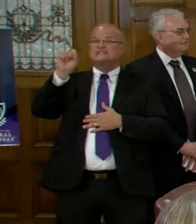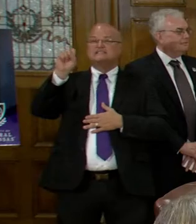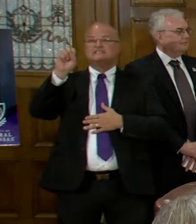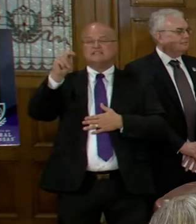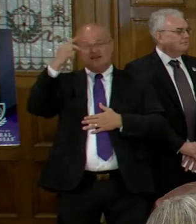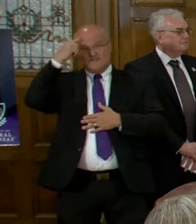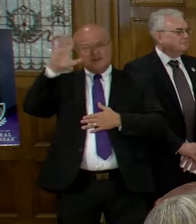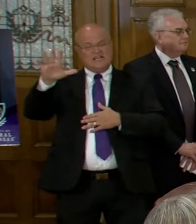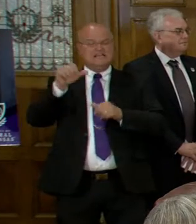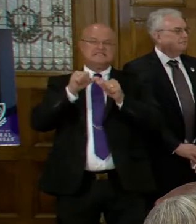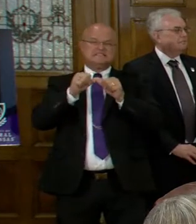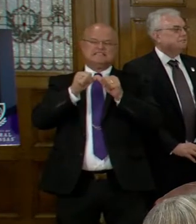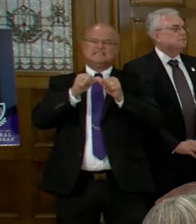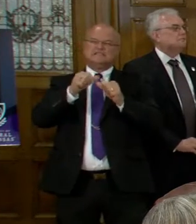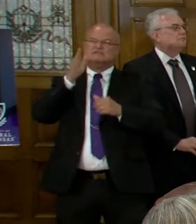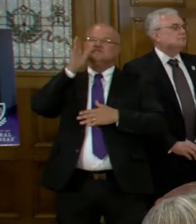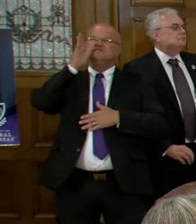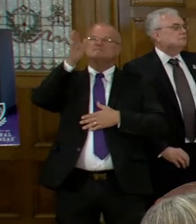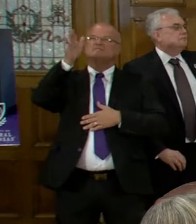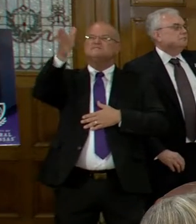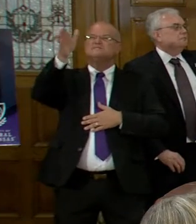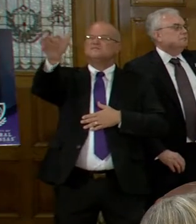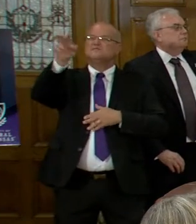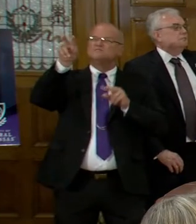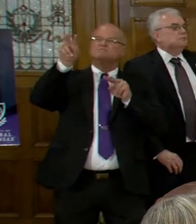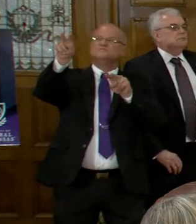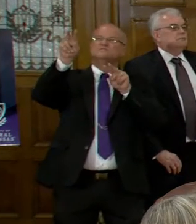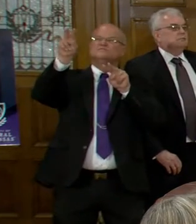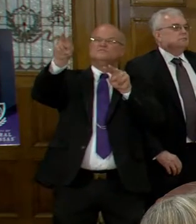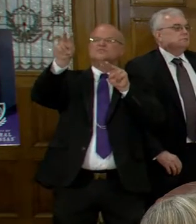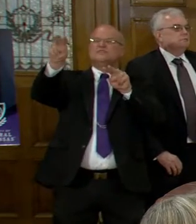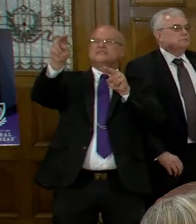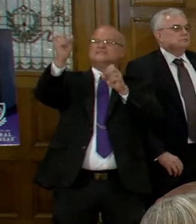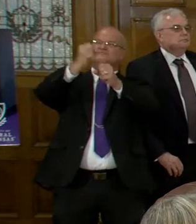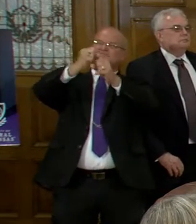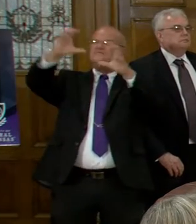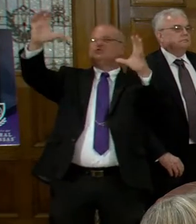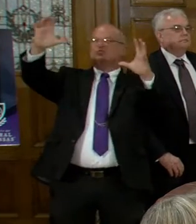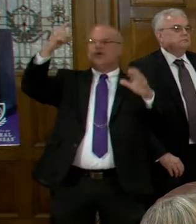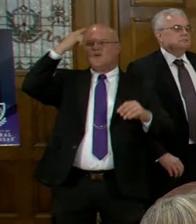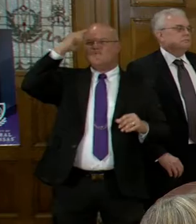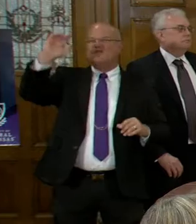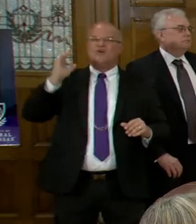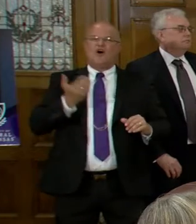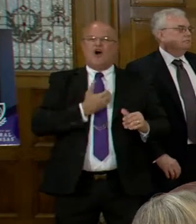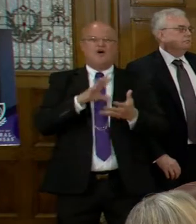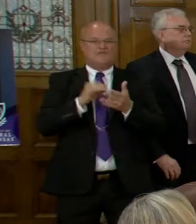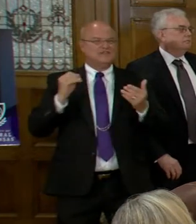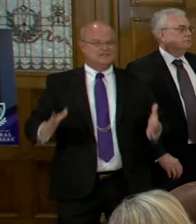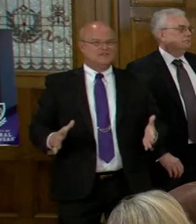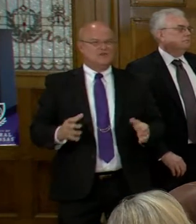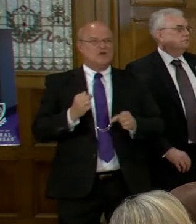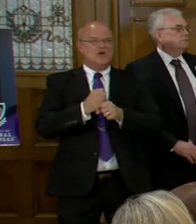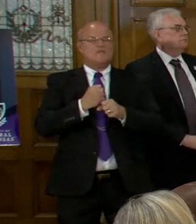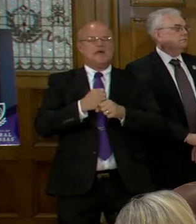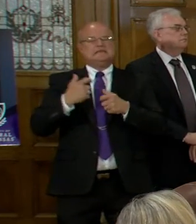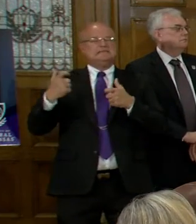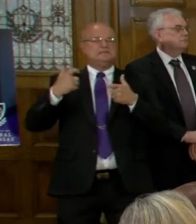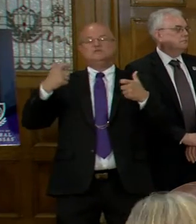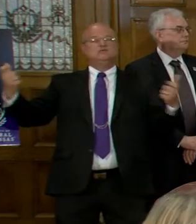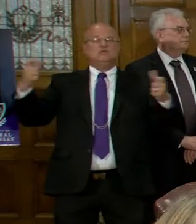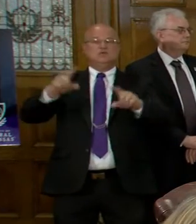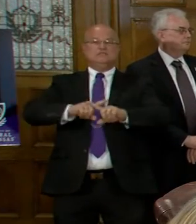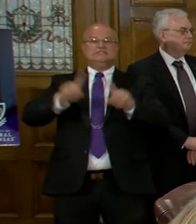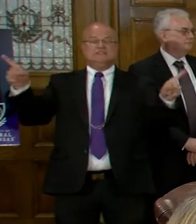continued forward-facing, future-looking viewpoint for all of our students. It's going to make a huge